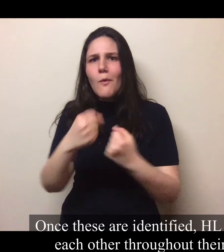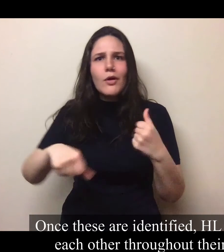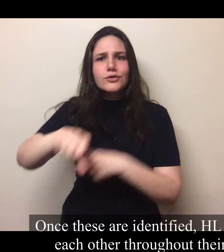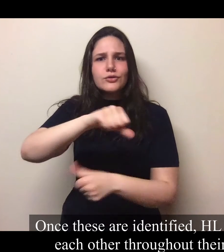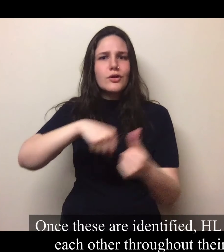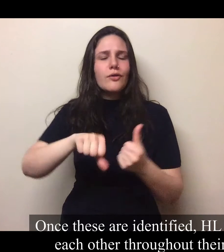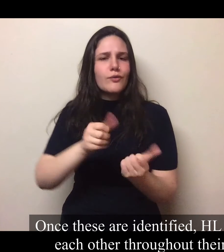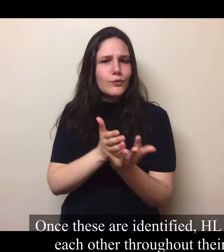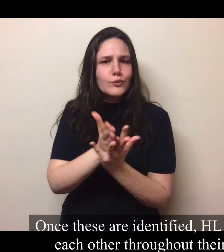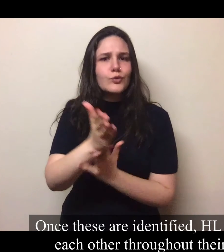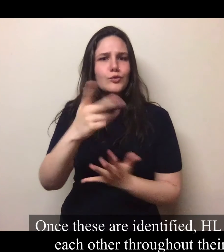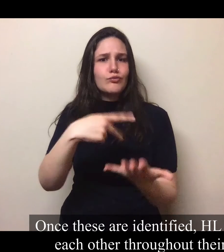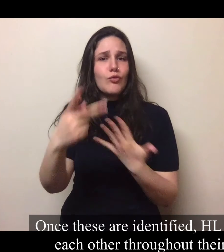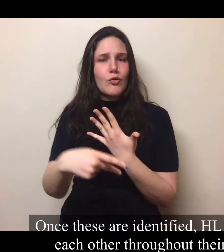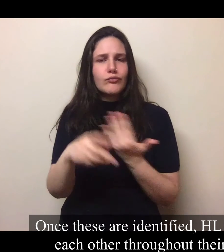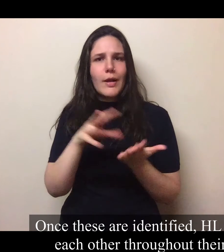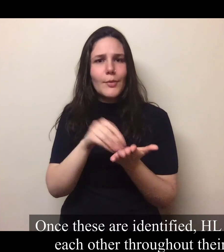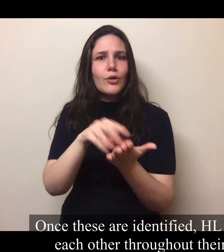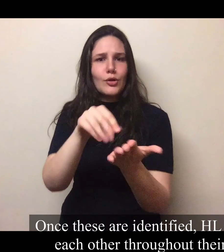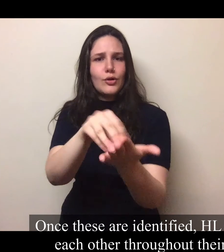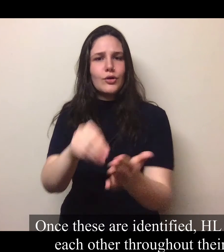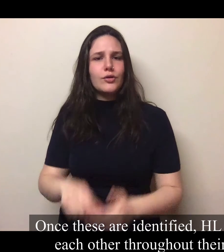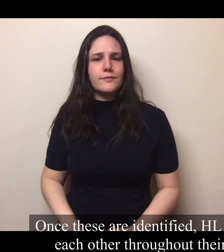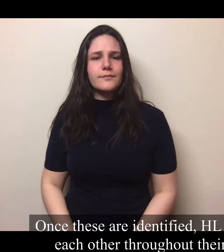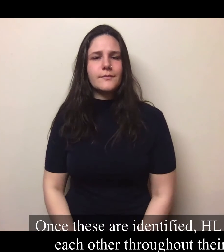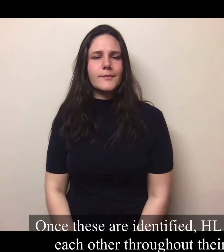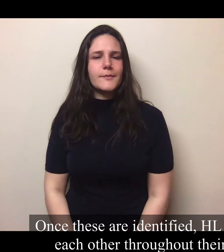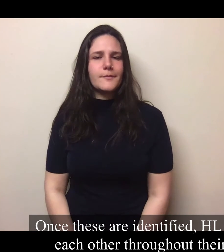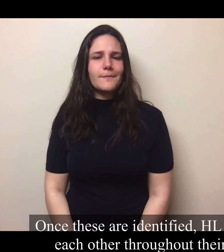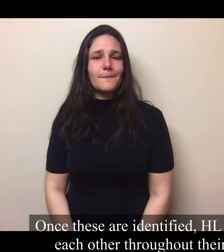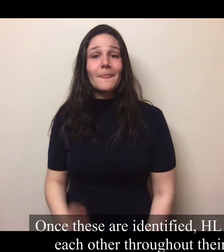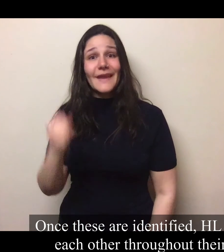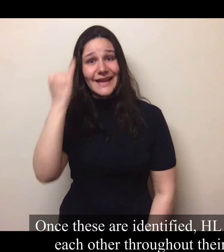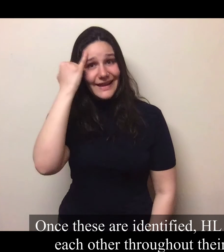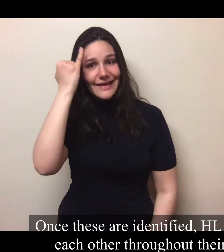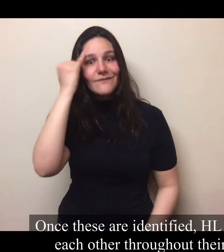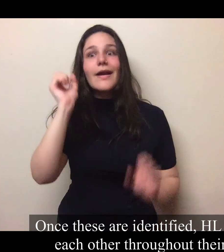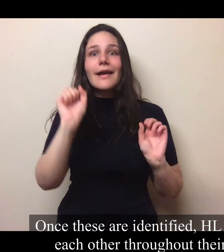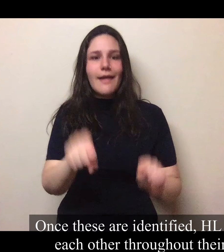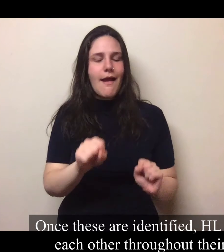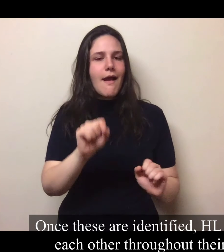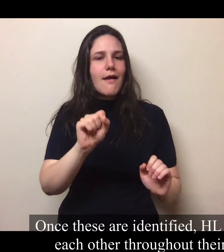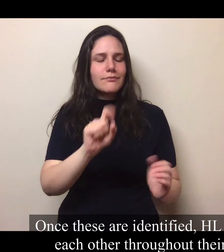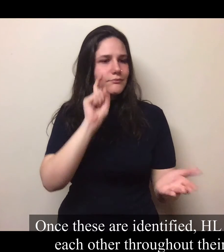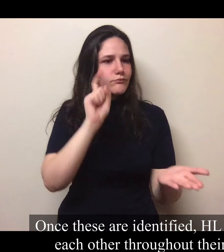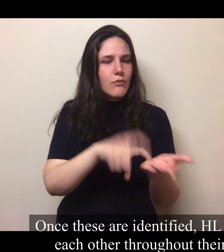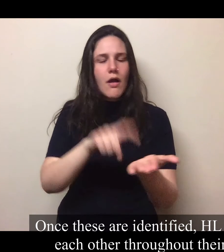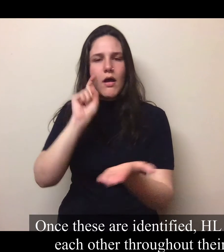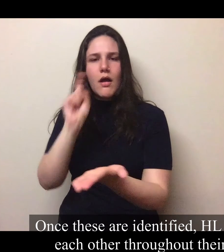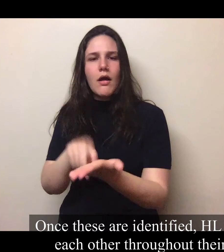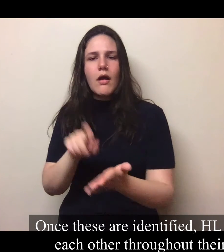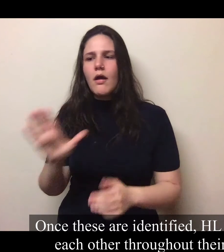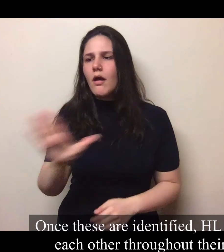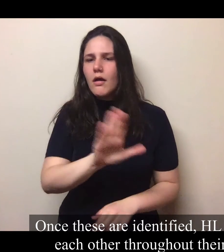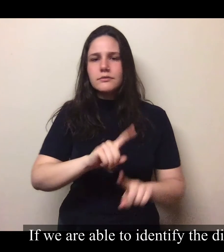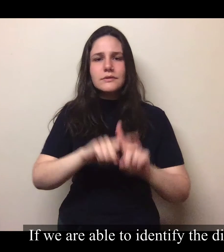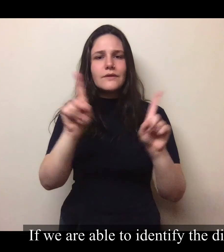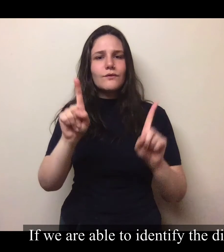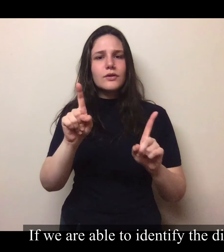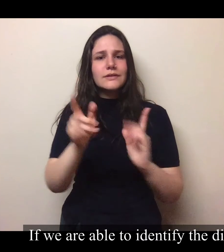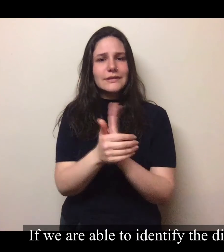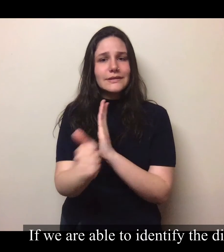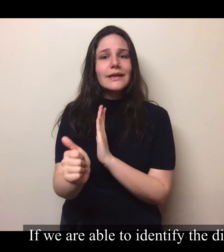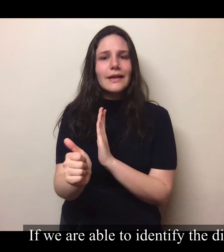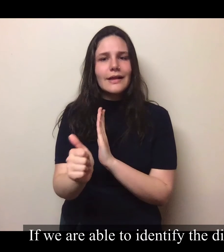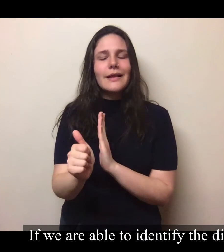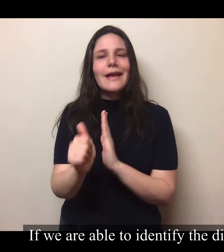Once these are identified, heritage language and second language learners will be able to support each other throughout their program in early careers. If we're